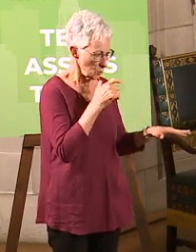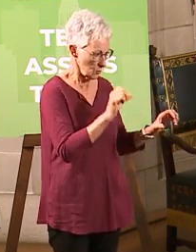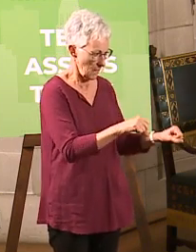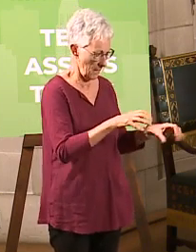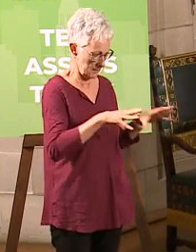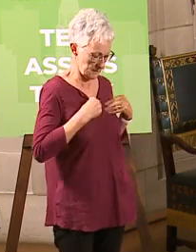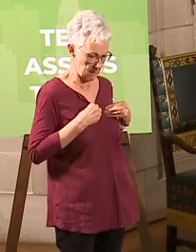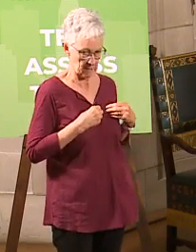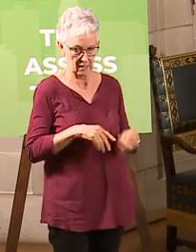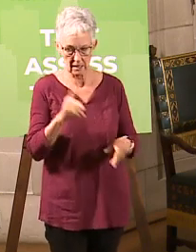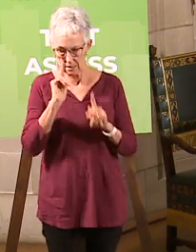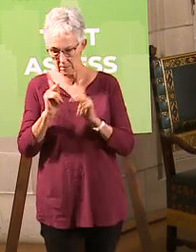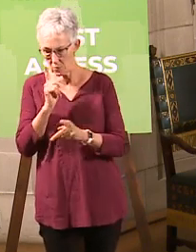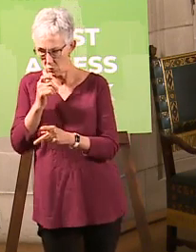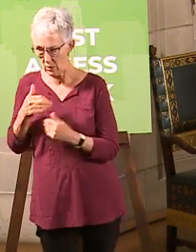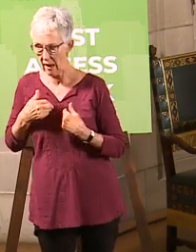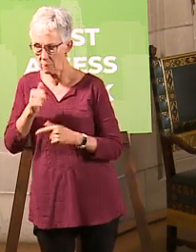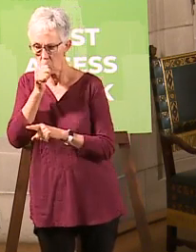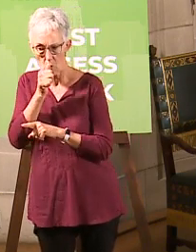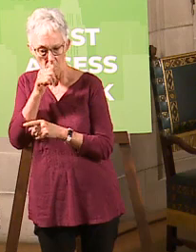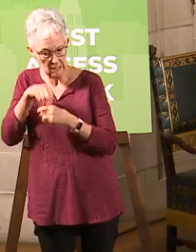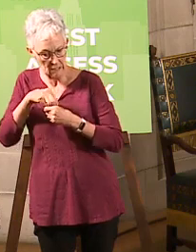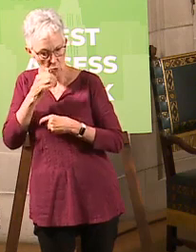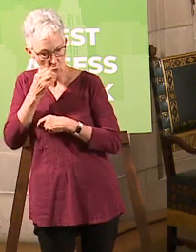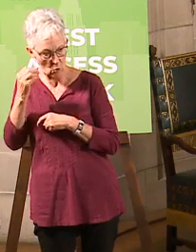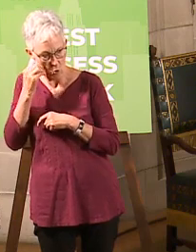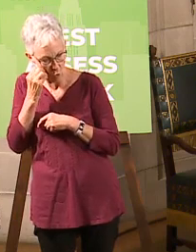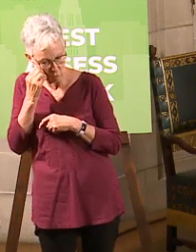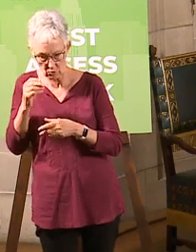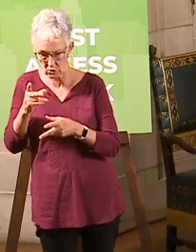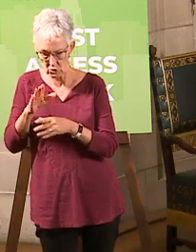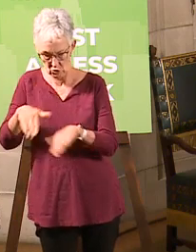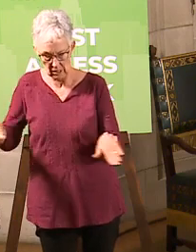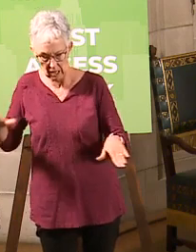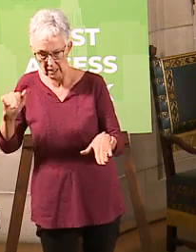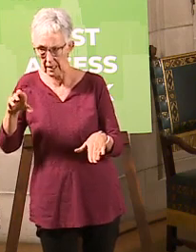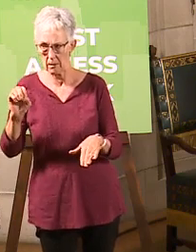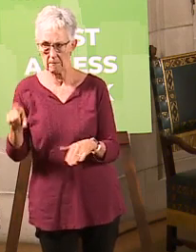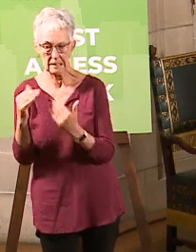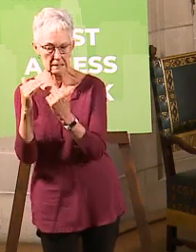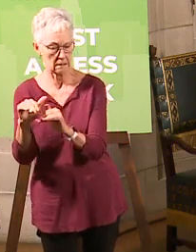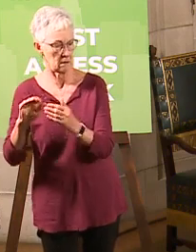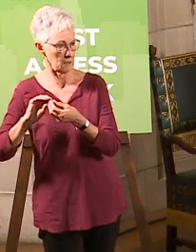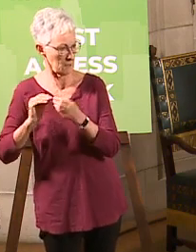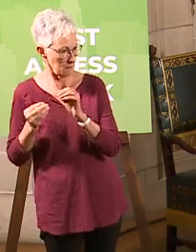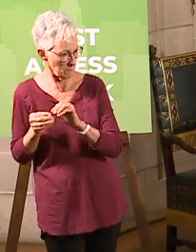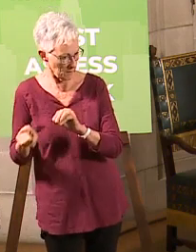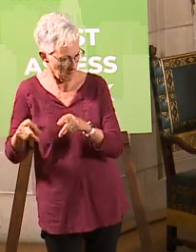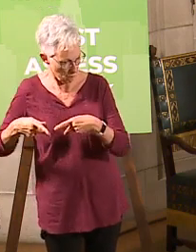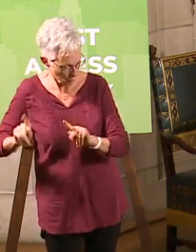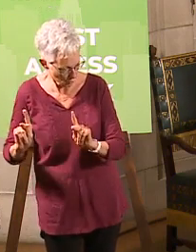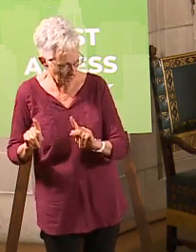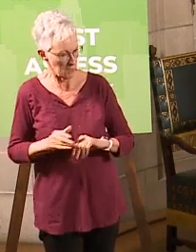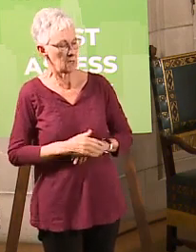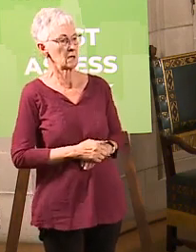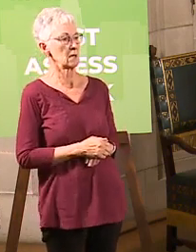in child care and development block grant funds. These funds provide the department additional resources to respond to the